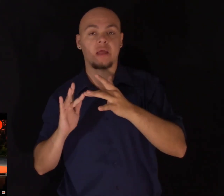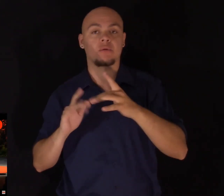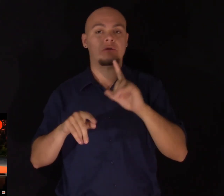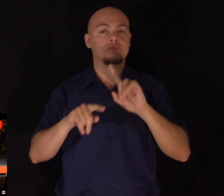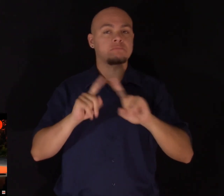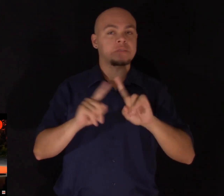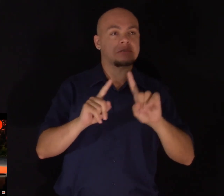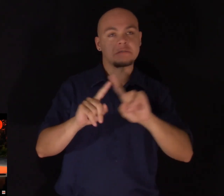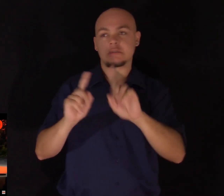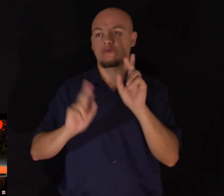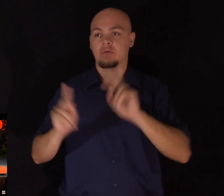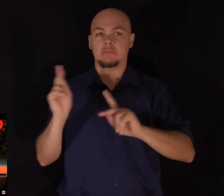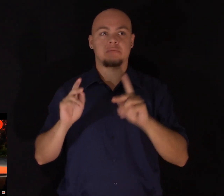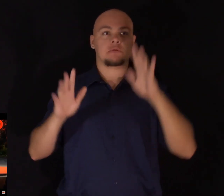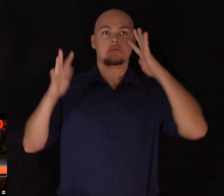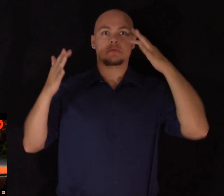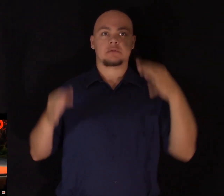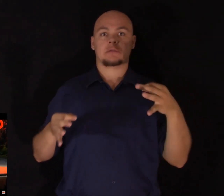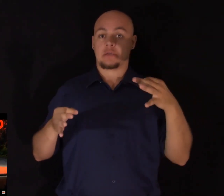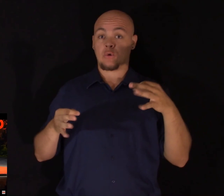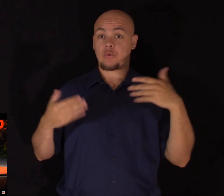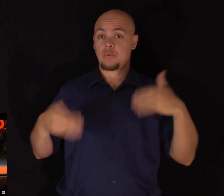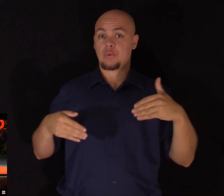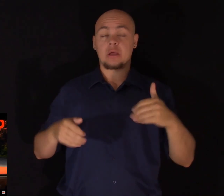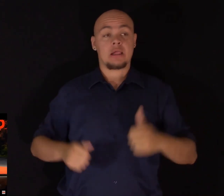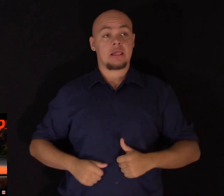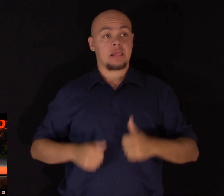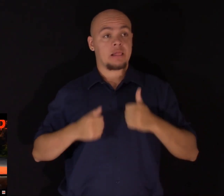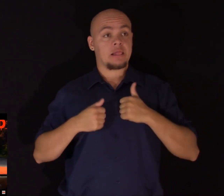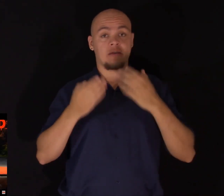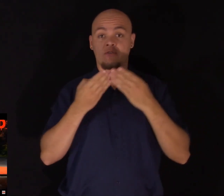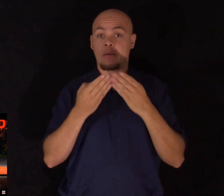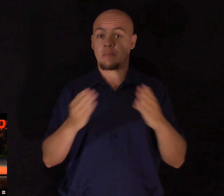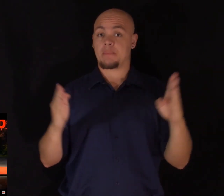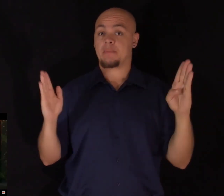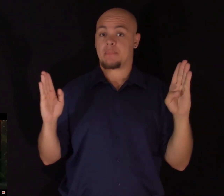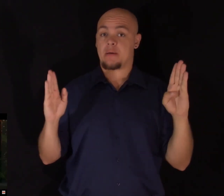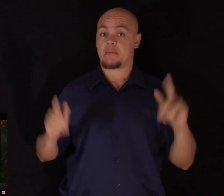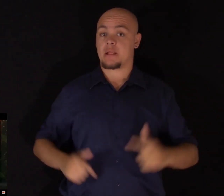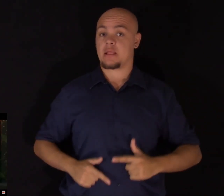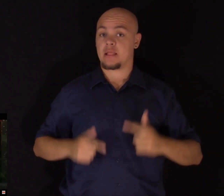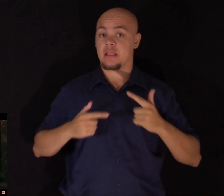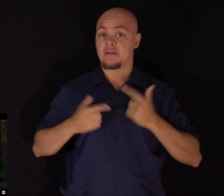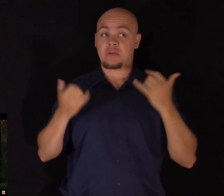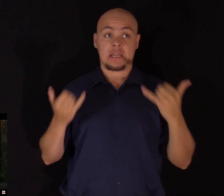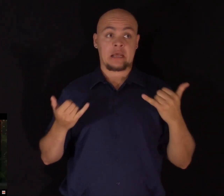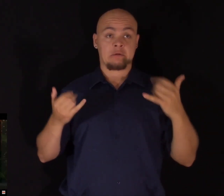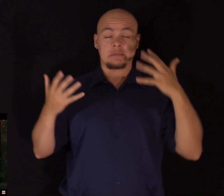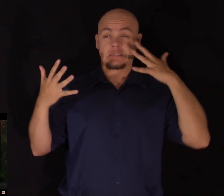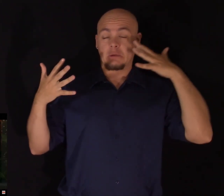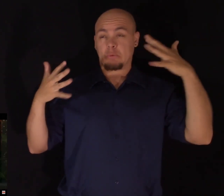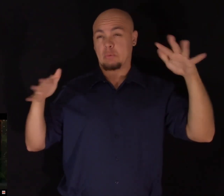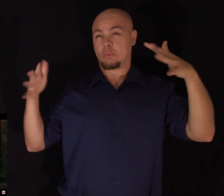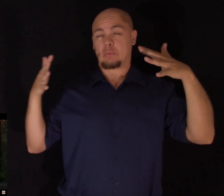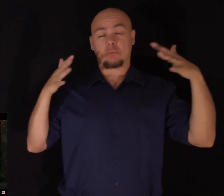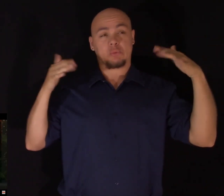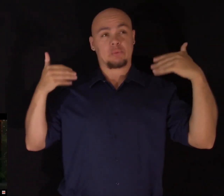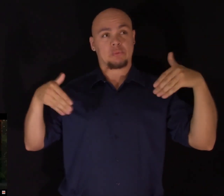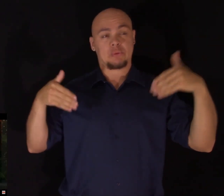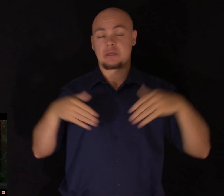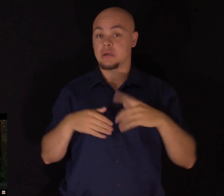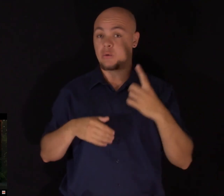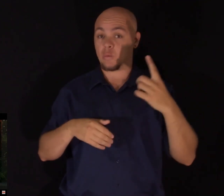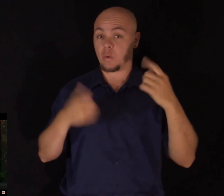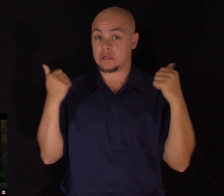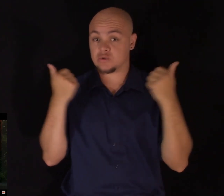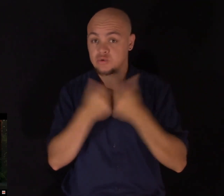made a choice to live their lives in public. It's a much more noisy world. So one challenge we